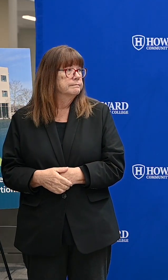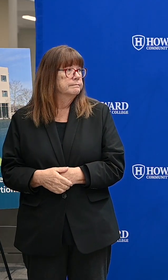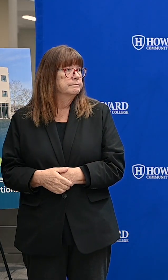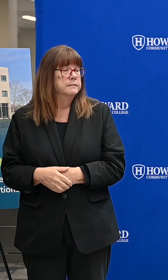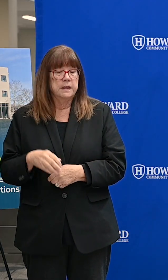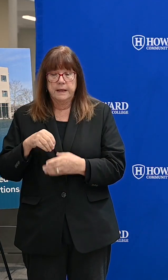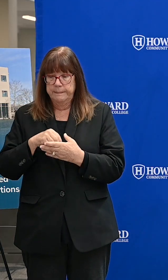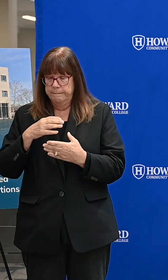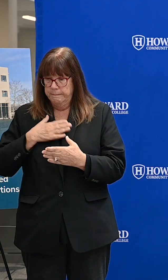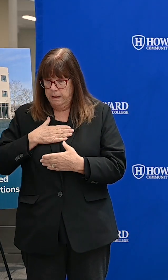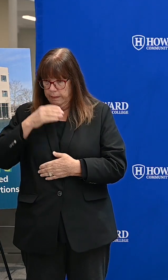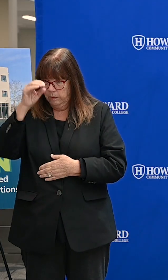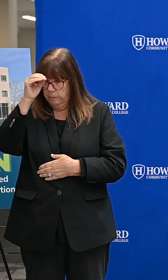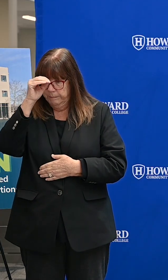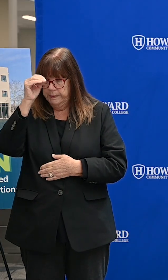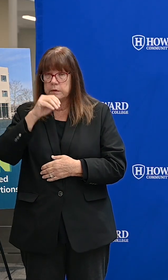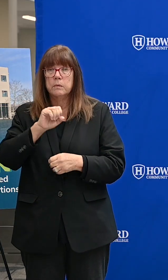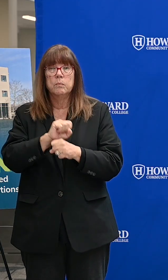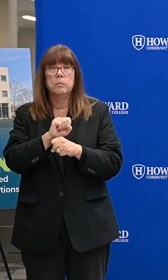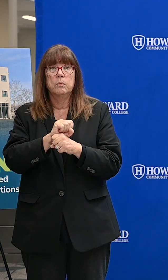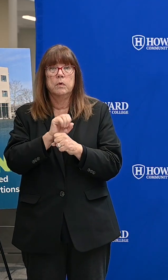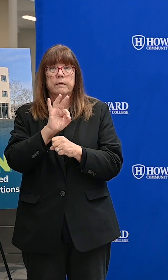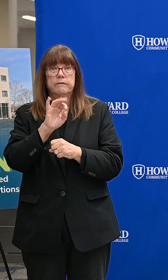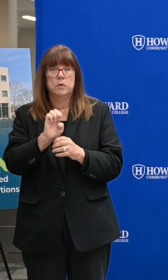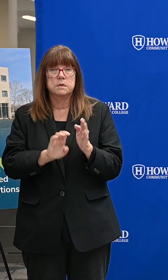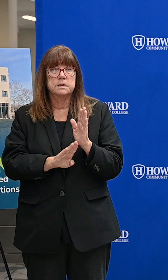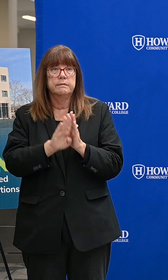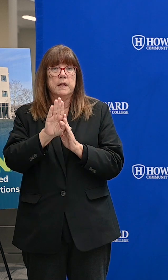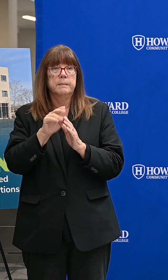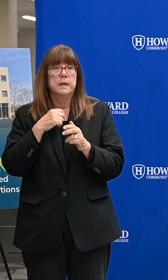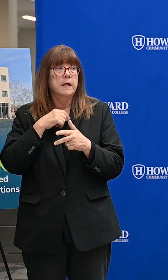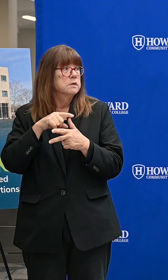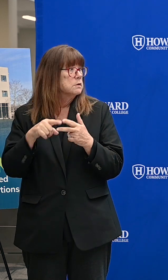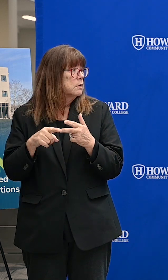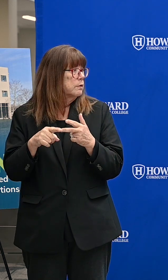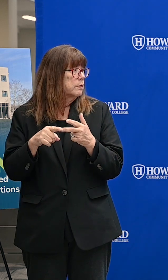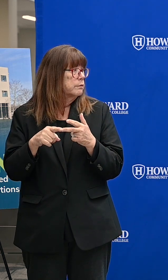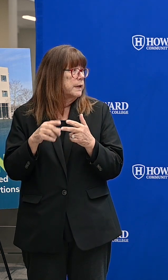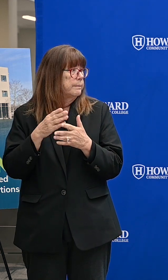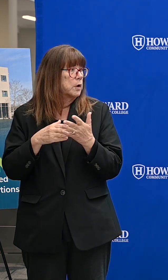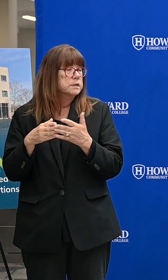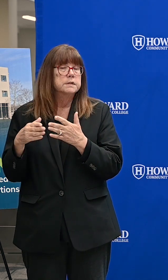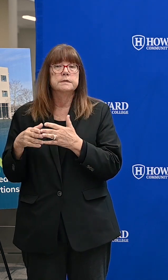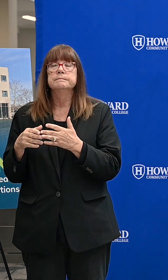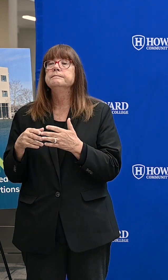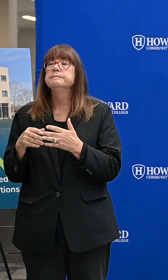In my view, workforce development consists of 3 components.